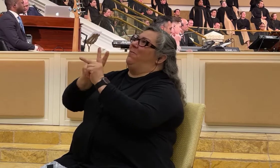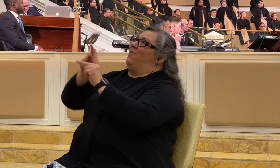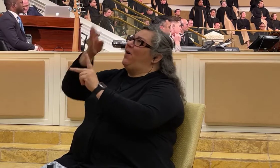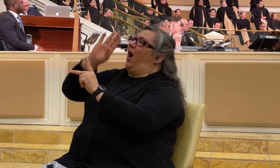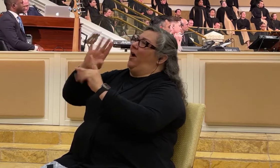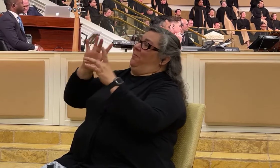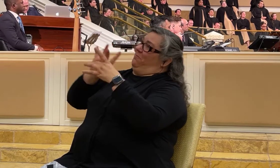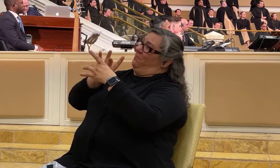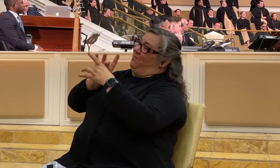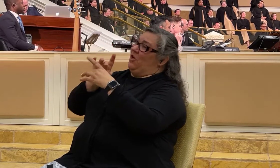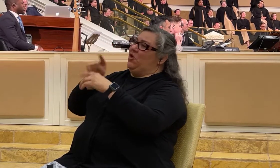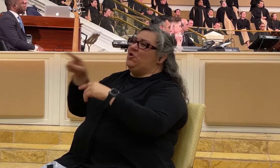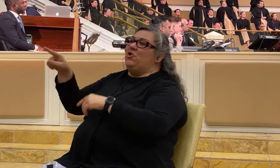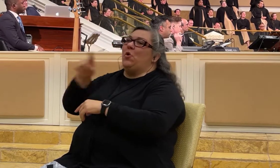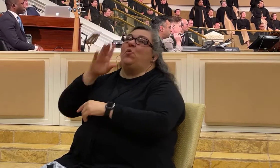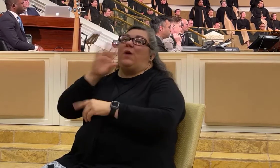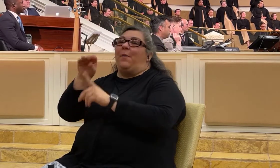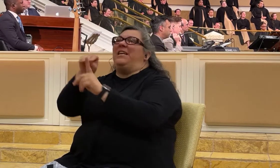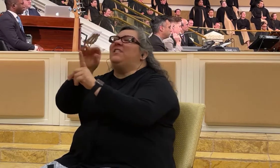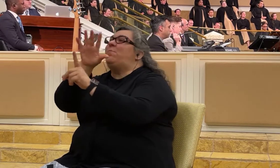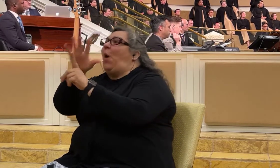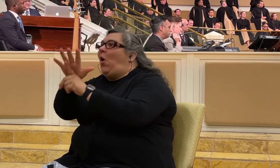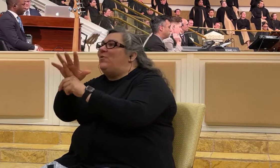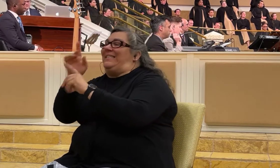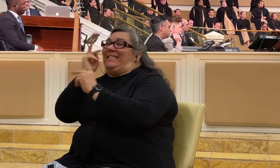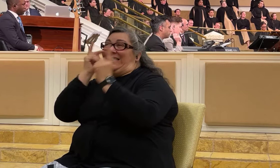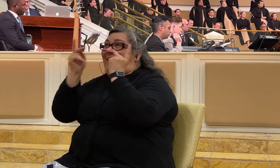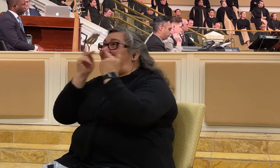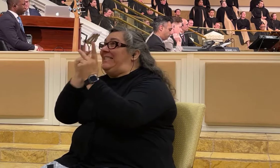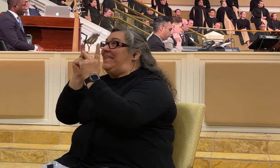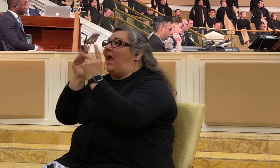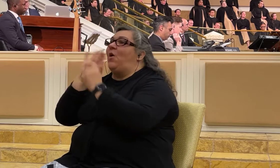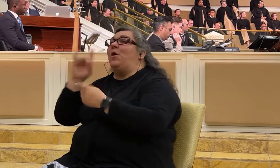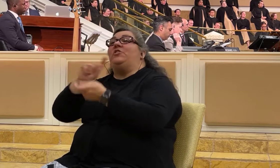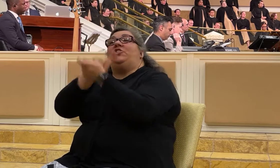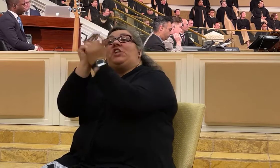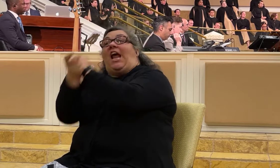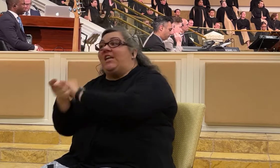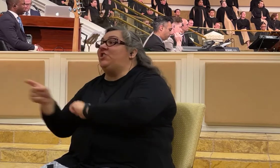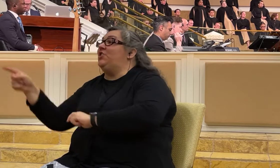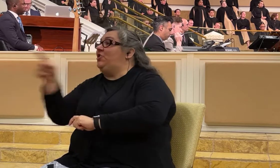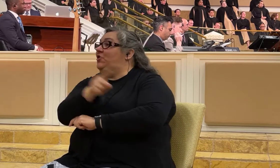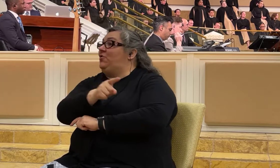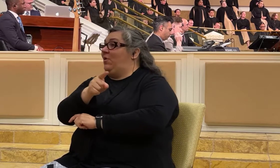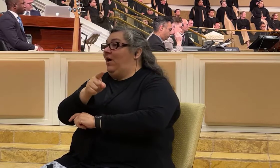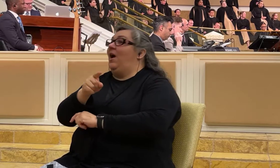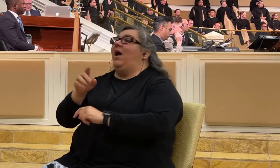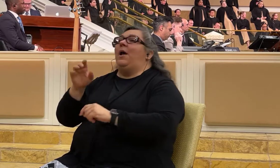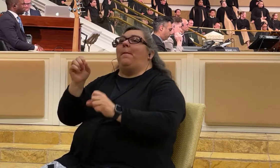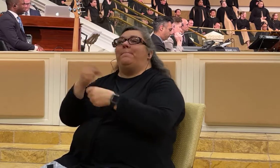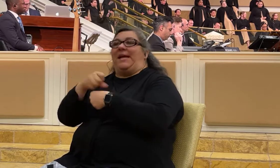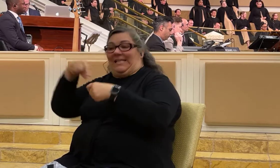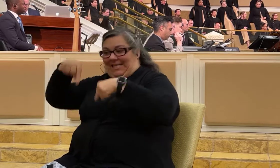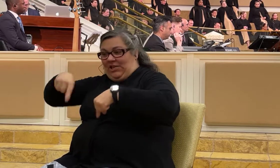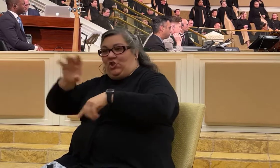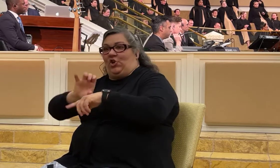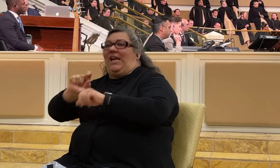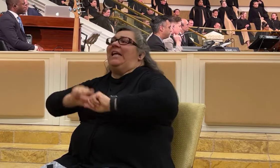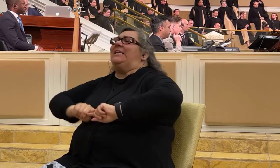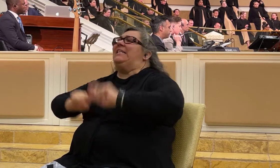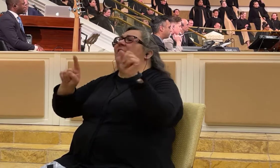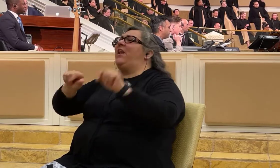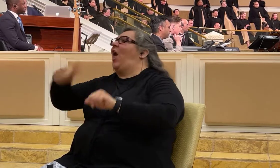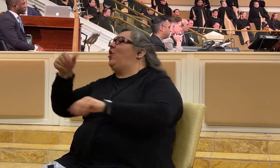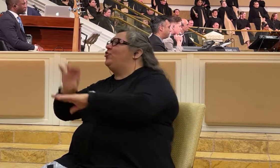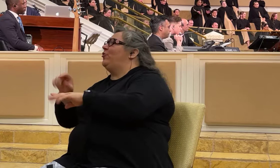you get exposed to that, and that changes you, and that makes you different than what people are. It makes this church different from churches